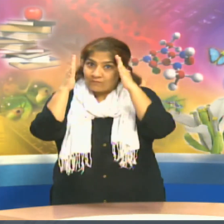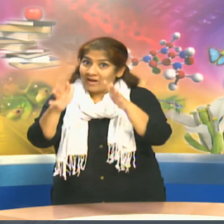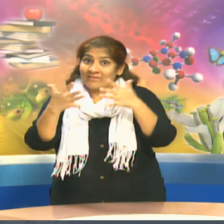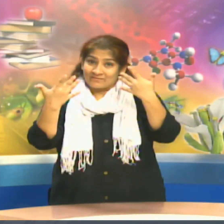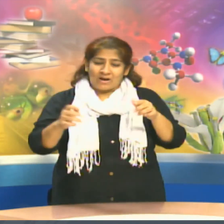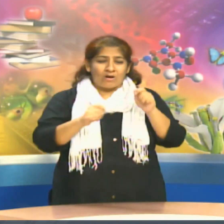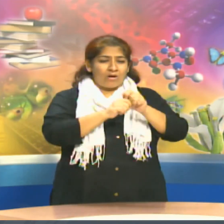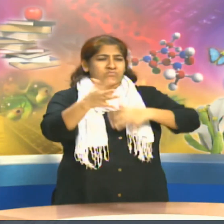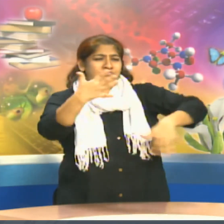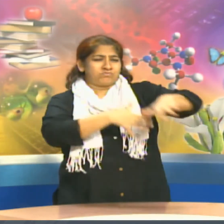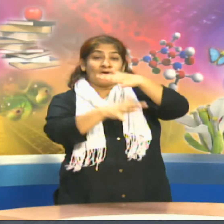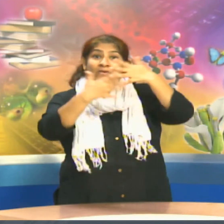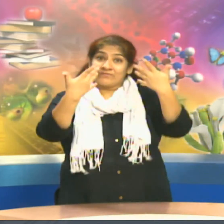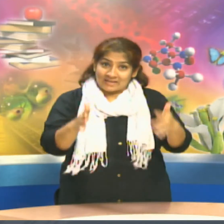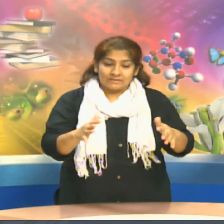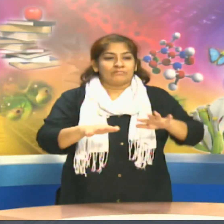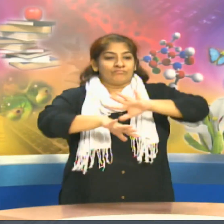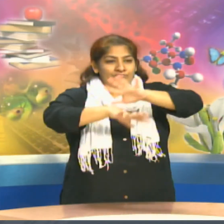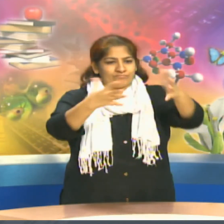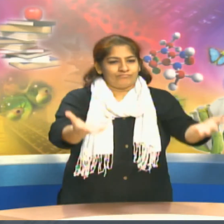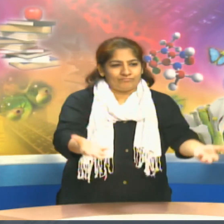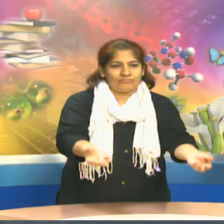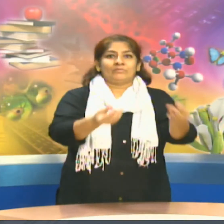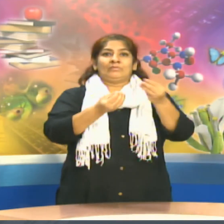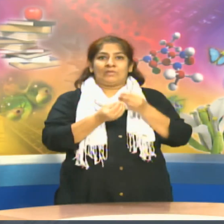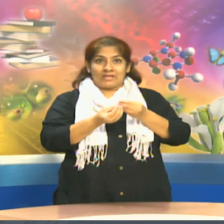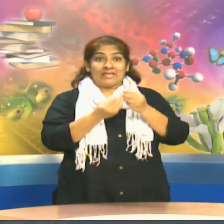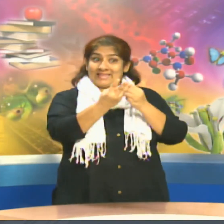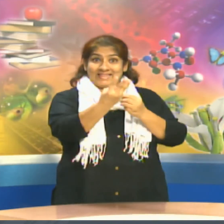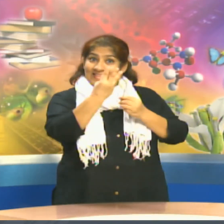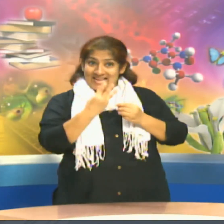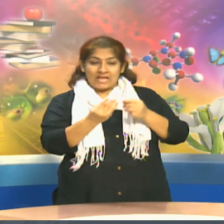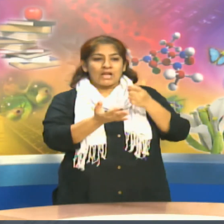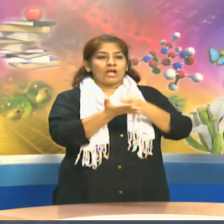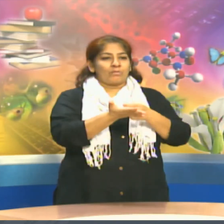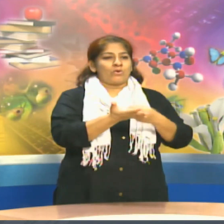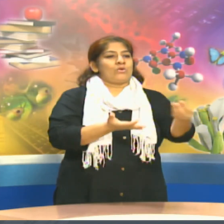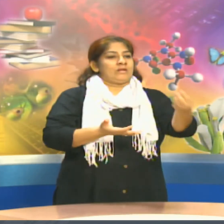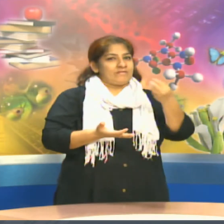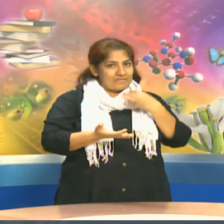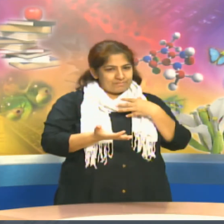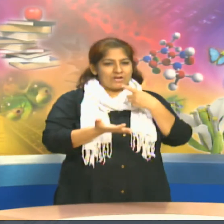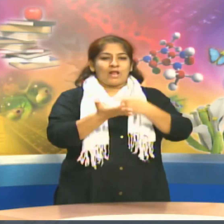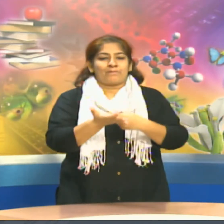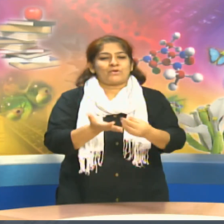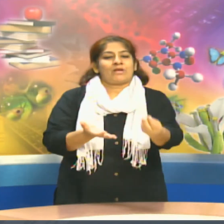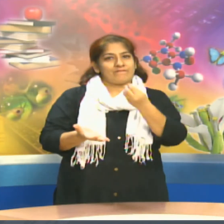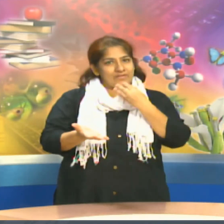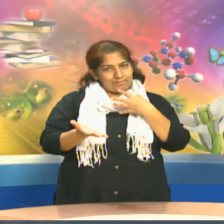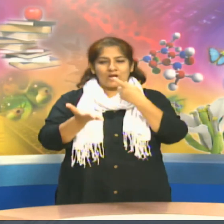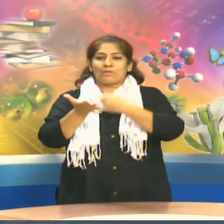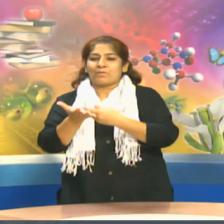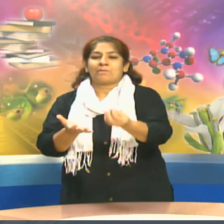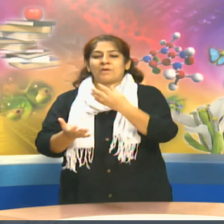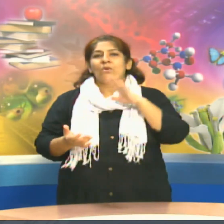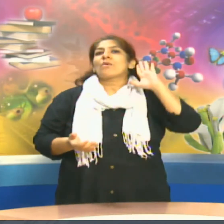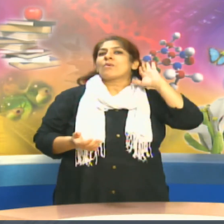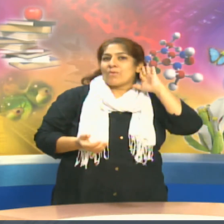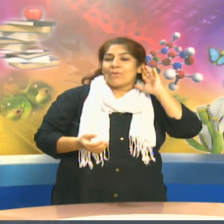is given to them. They have to focus on their work and they have to get it done. So, all these 3 pillars, they give report